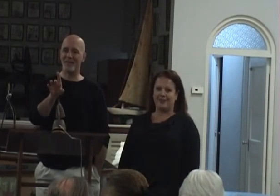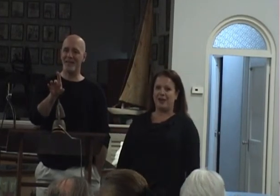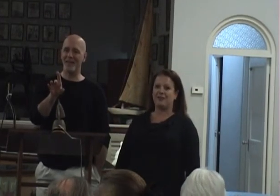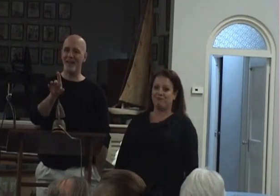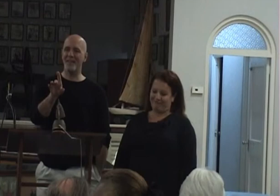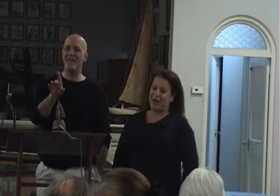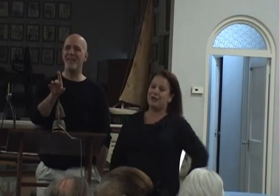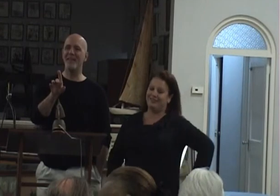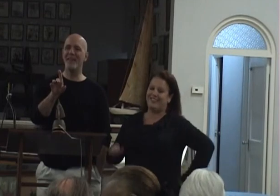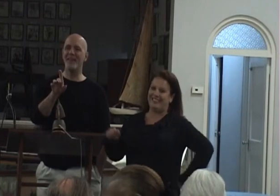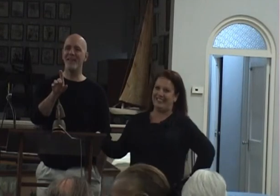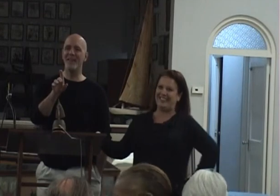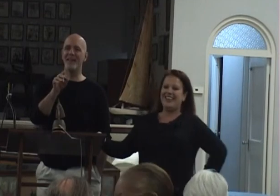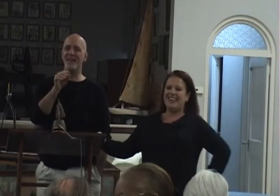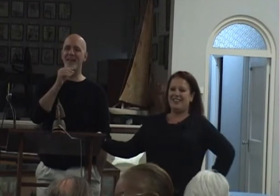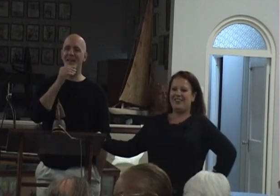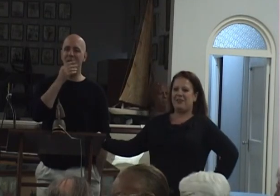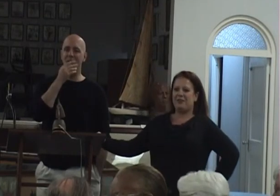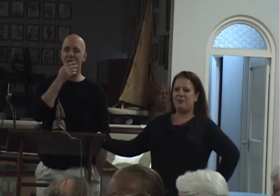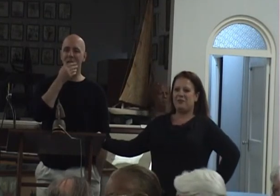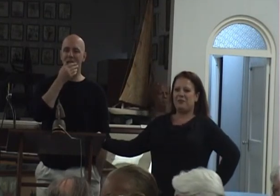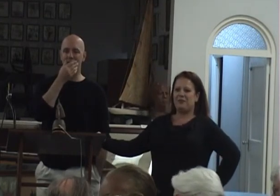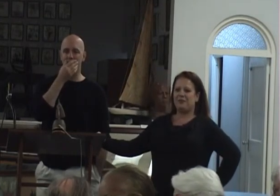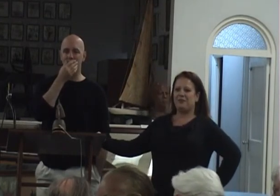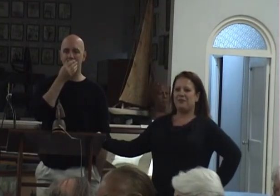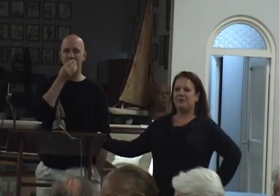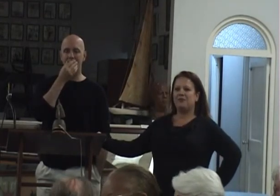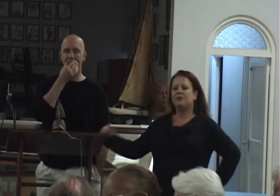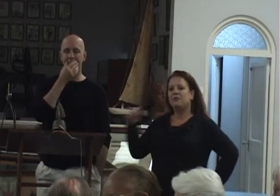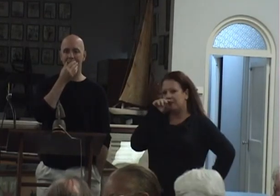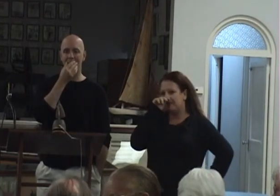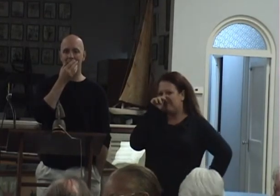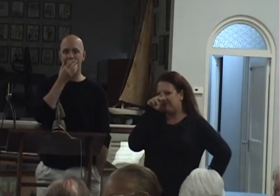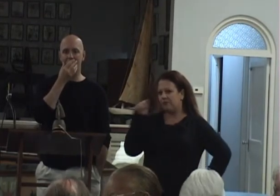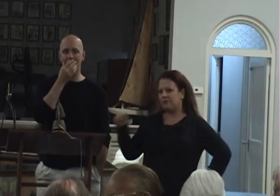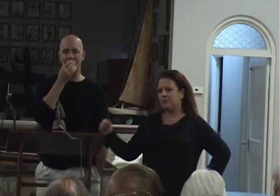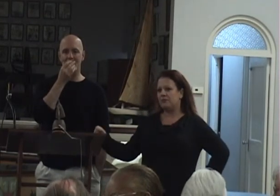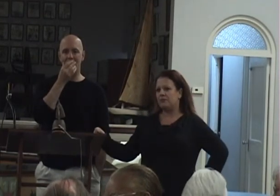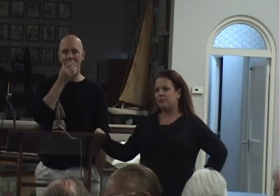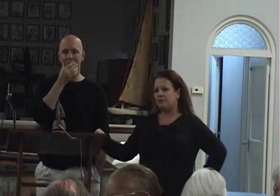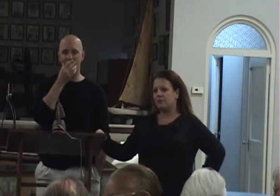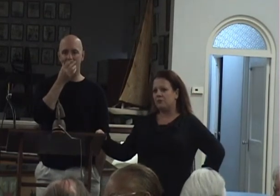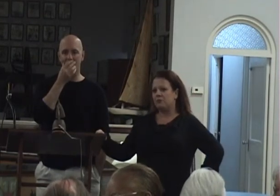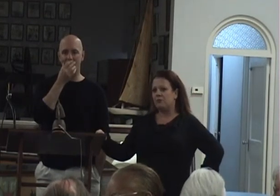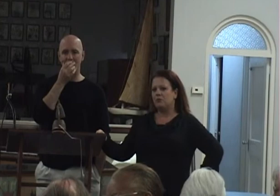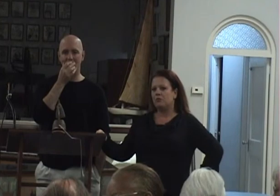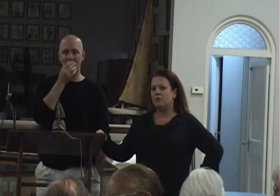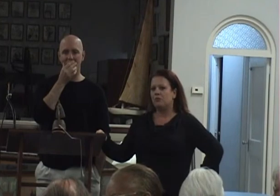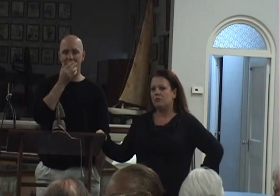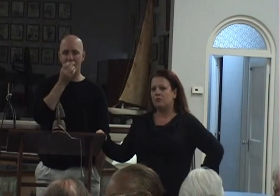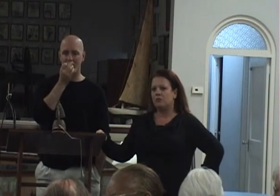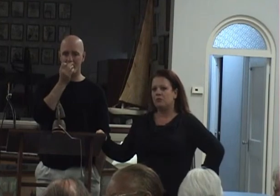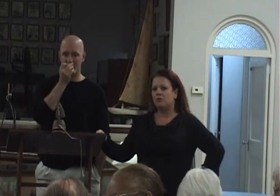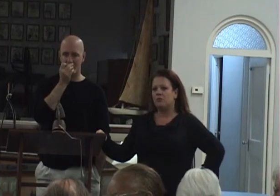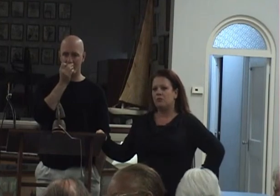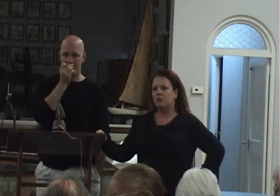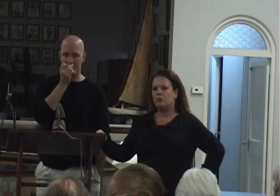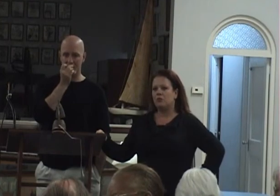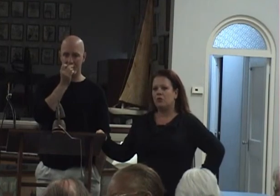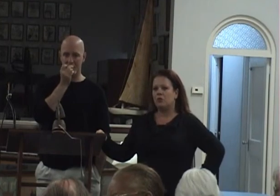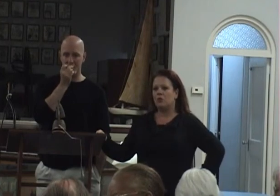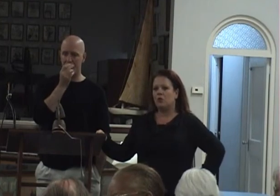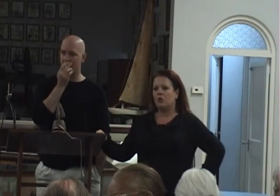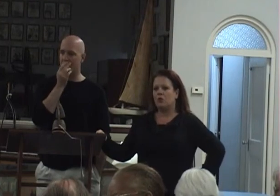students. Just clarify one thing for me. Archaeology of childhood, something I didn't quite get